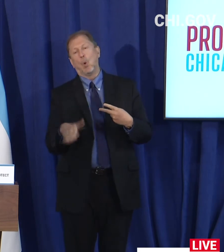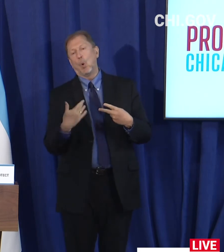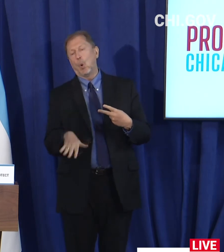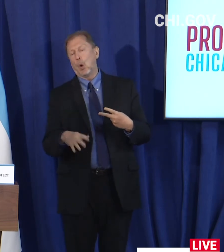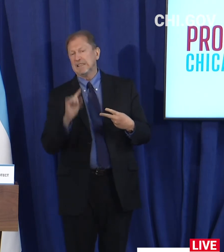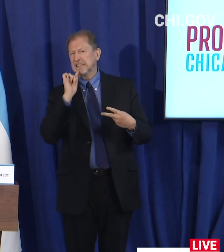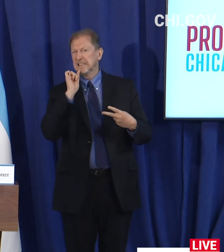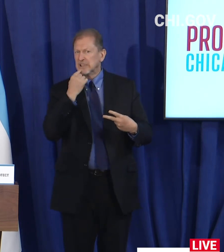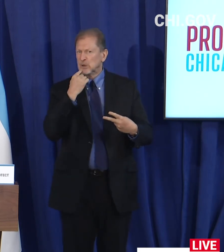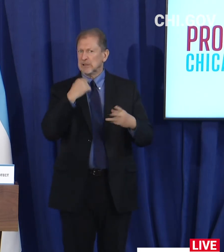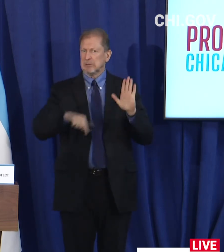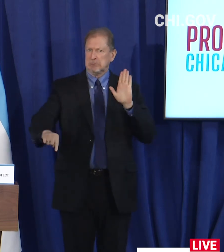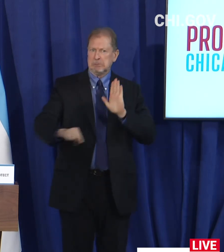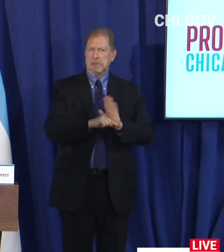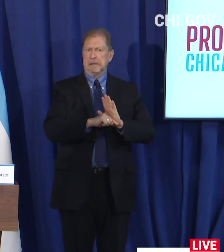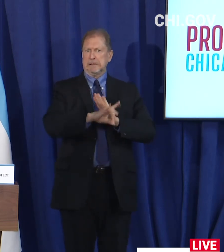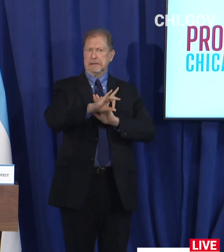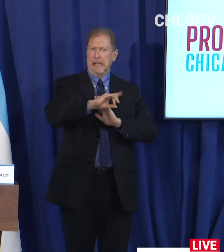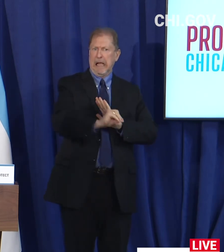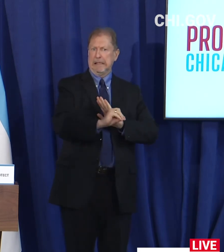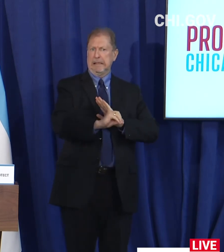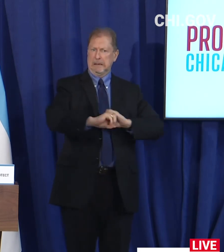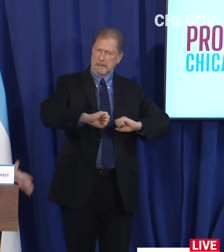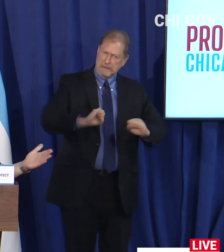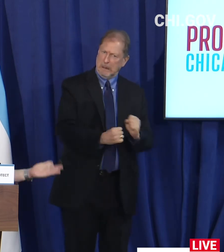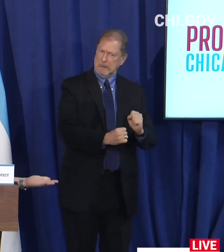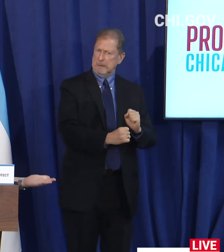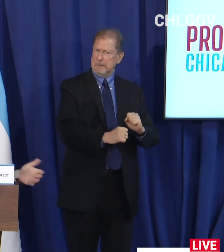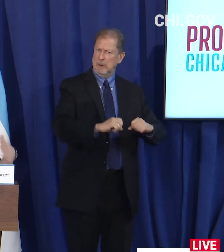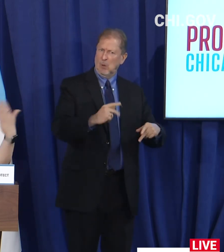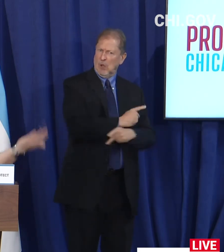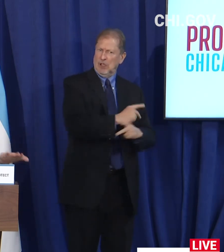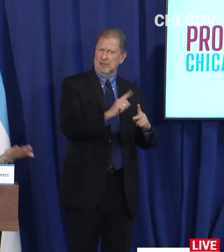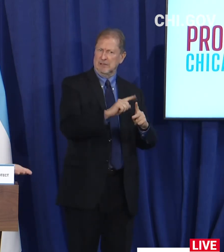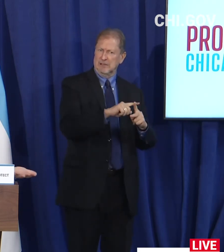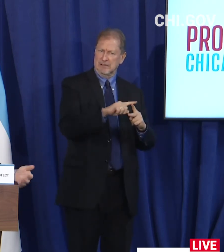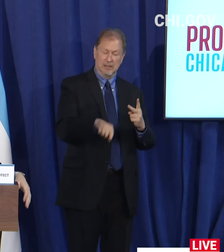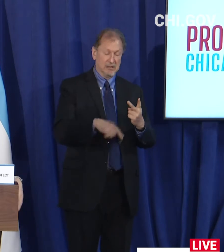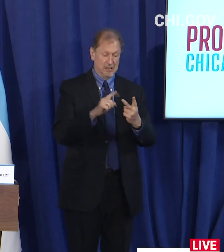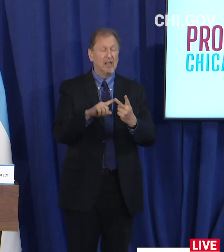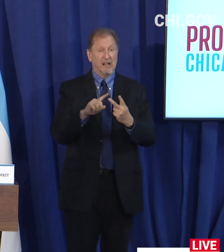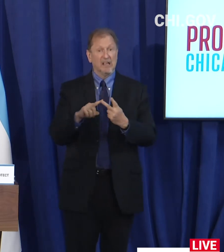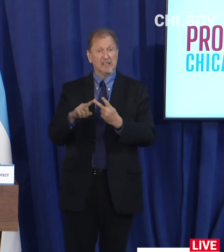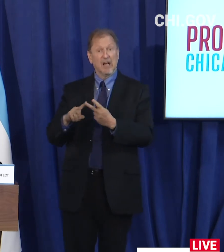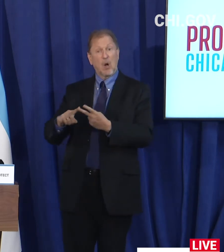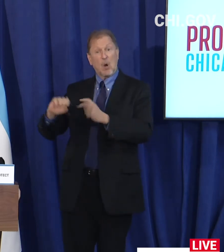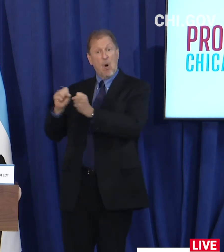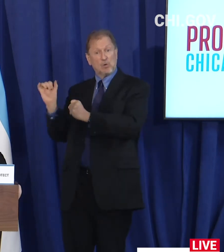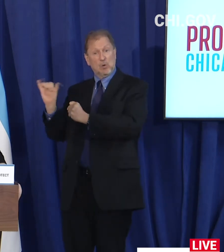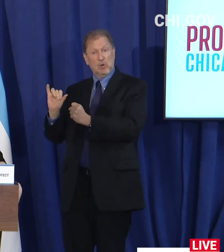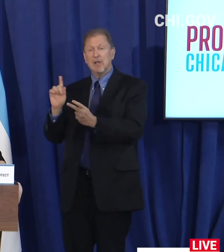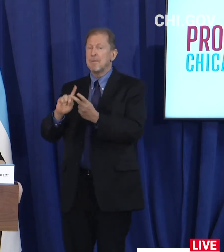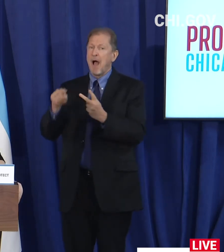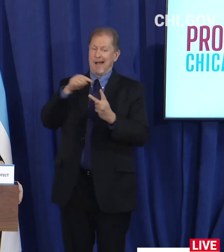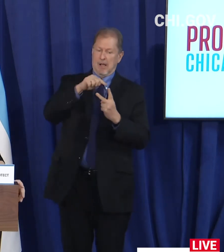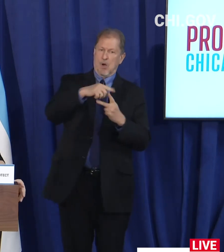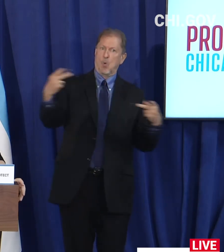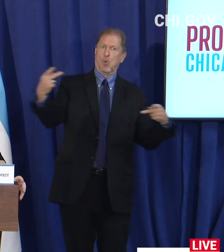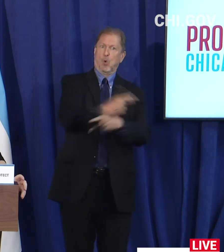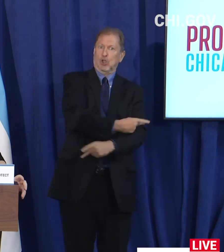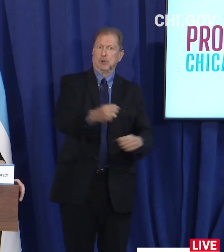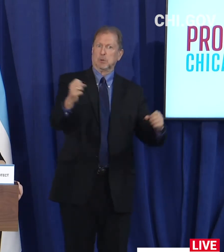that requires the minus 80 Celsius. Even the Moderna vaccine, it's not the ultra-cold, but it is much colder than vaccines typically need to